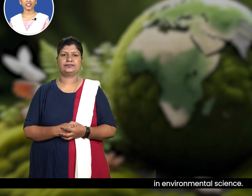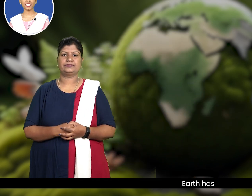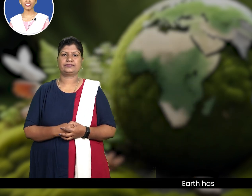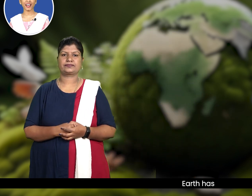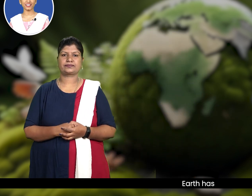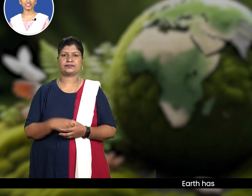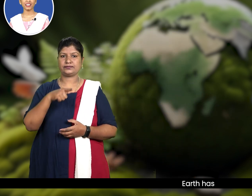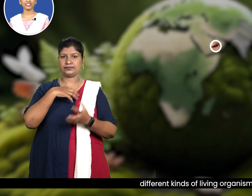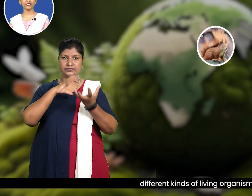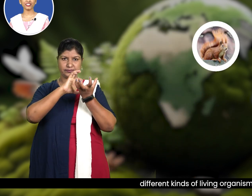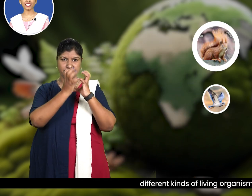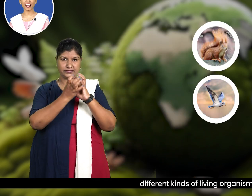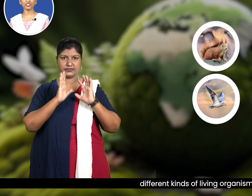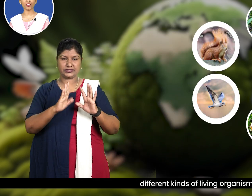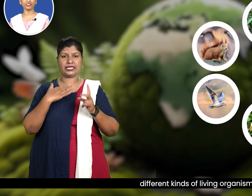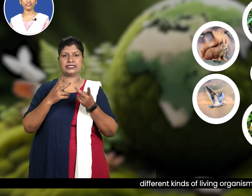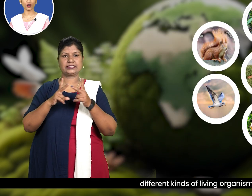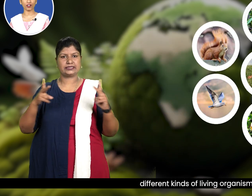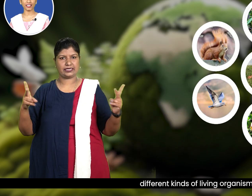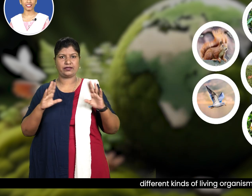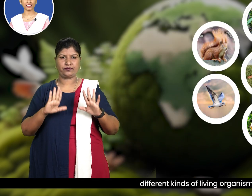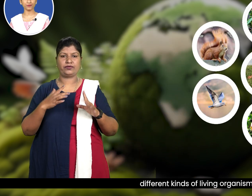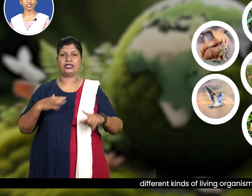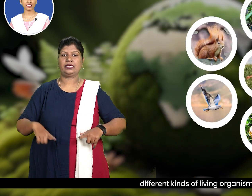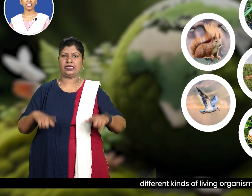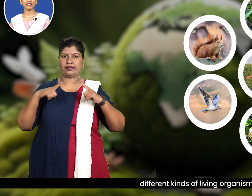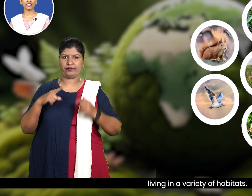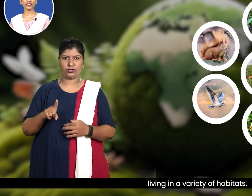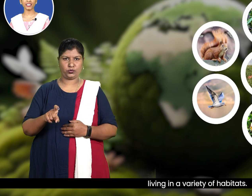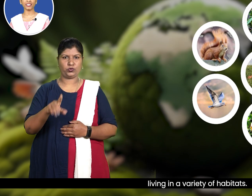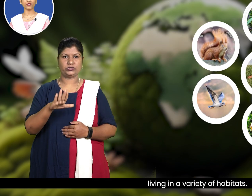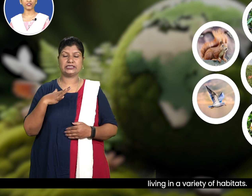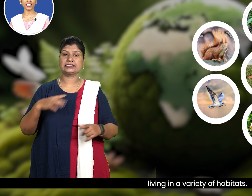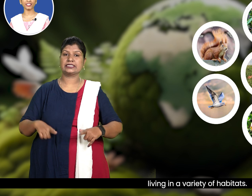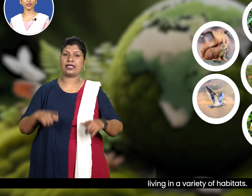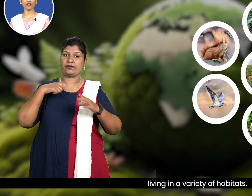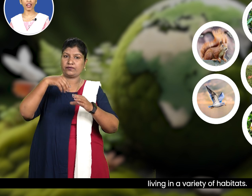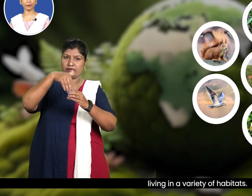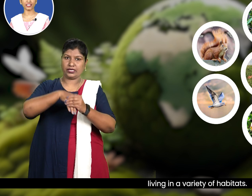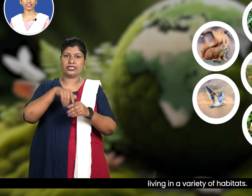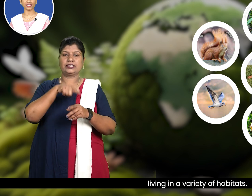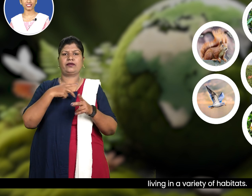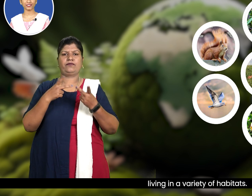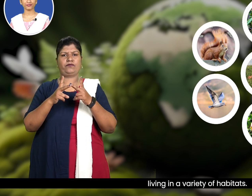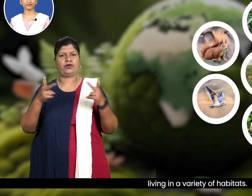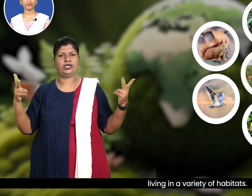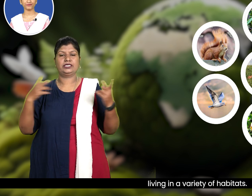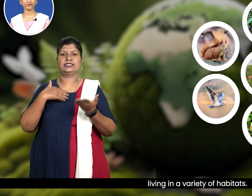Earth has different kinds of living organisms living in a variety of habitats.